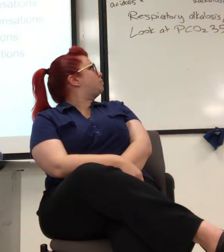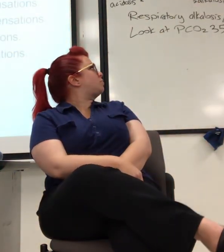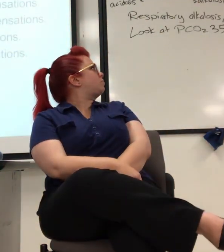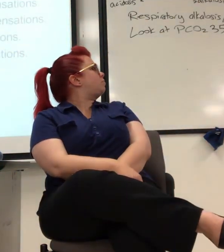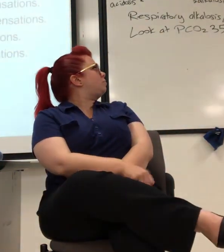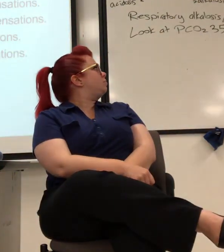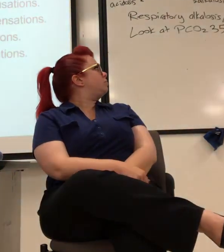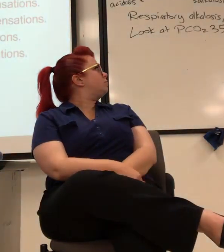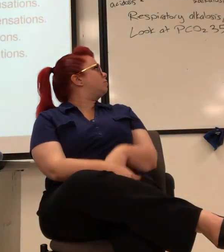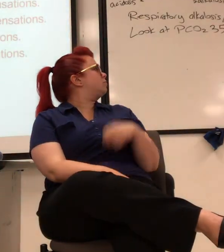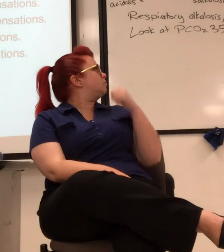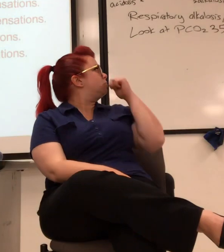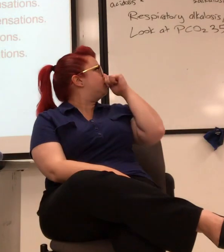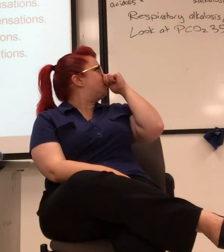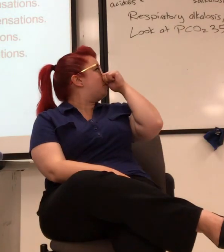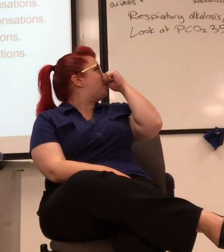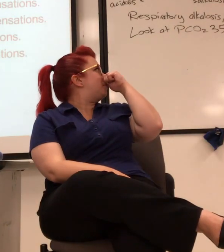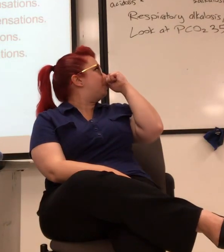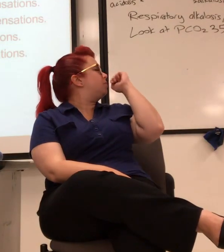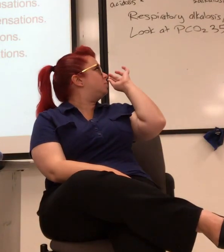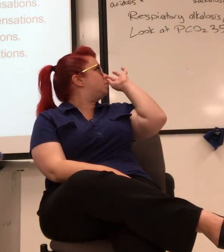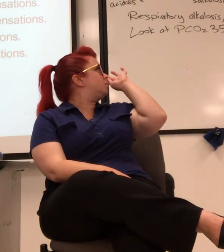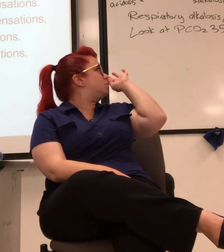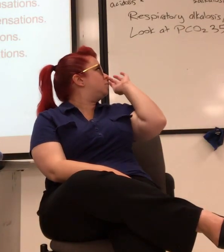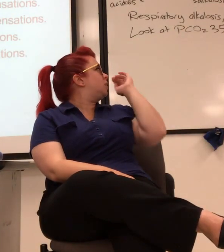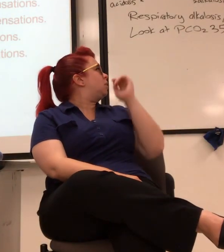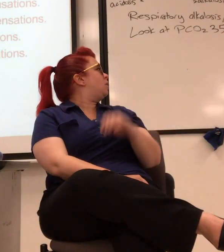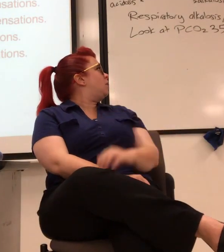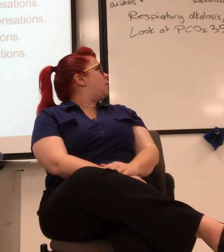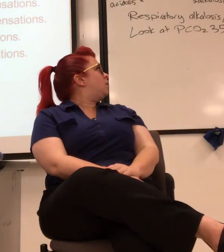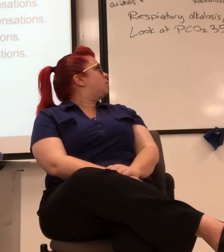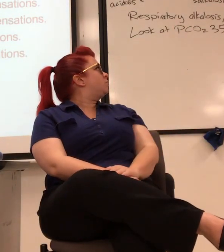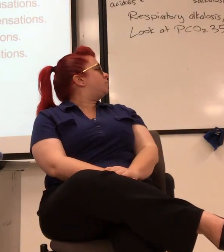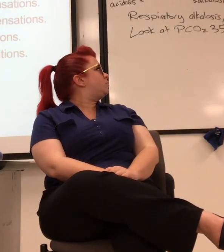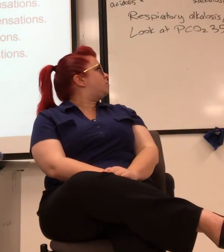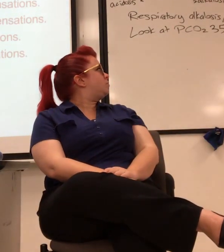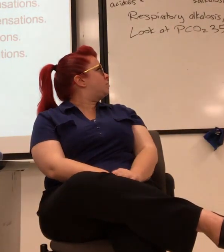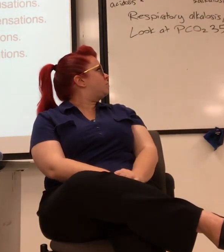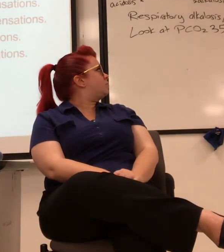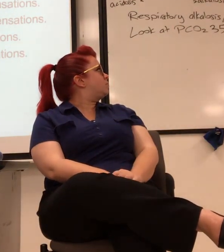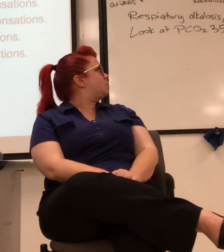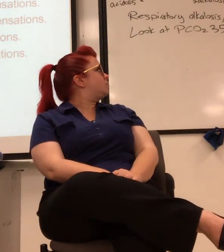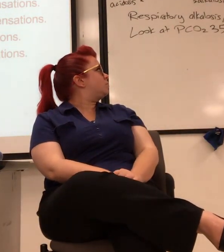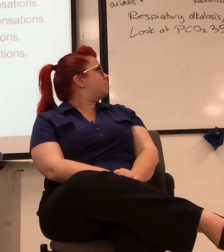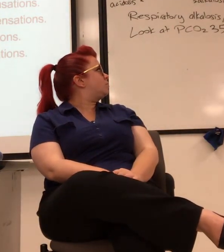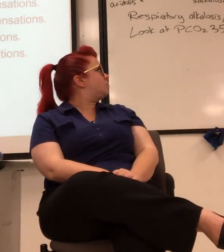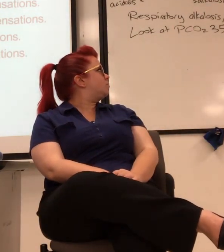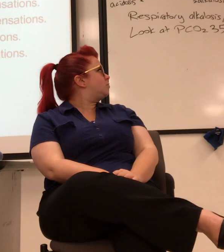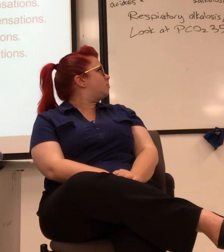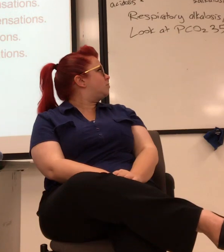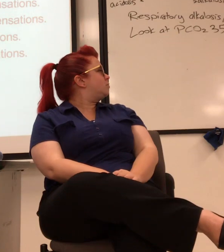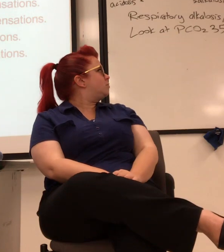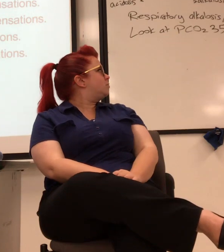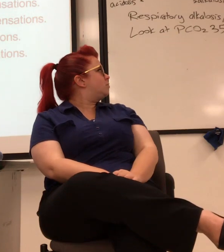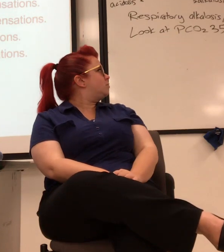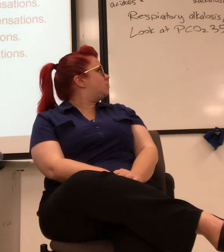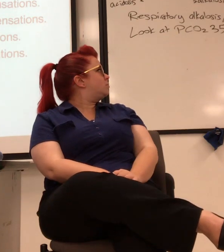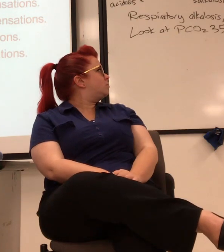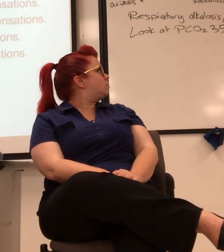Oh, that's easy to remember because the normal pH range is 7.35 to 7.45. That's a happy coincidence. So